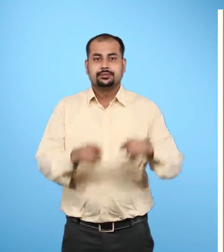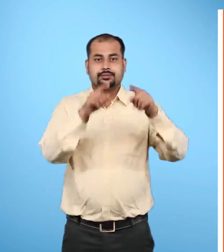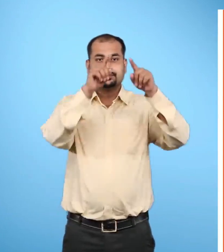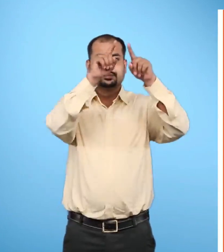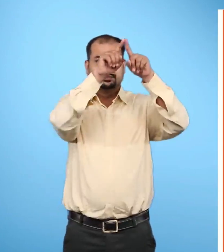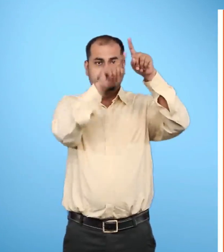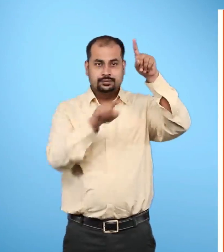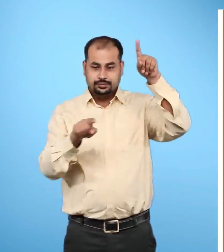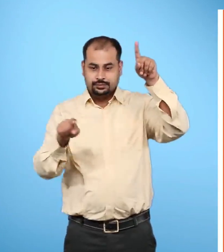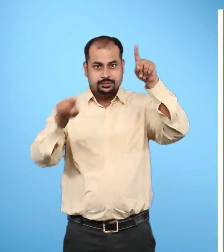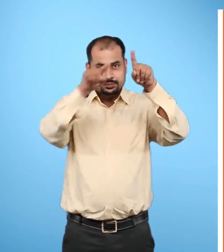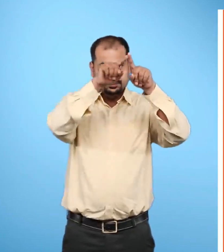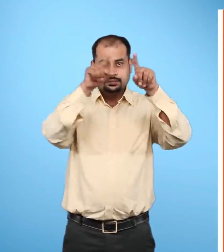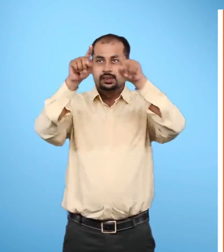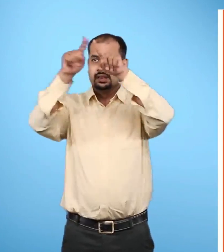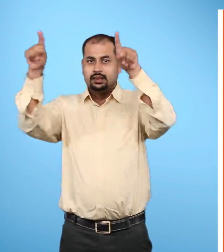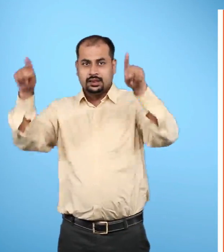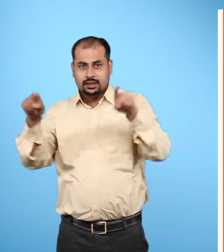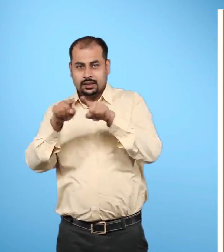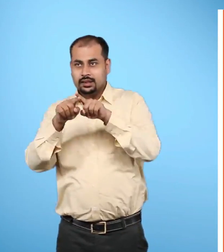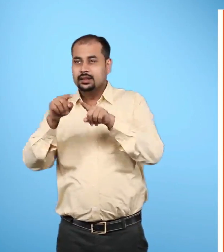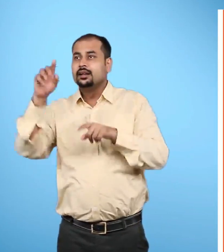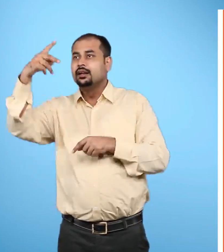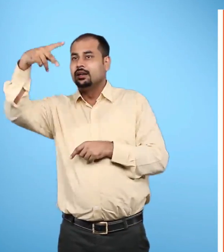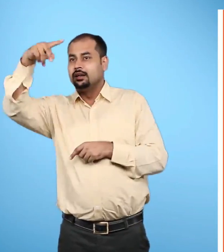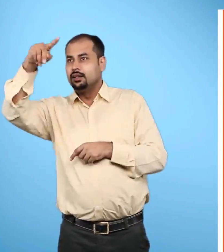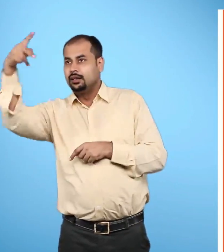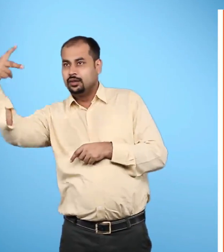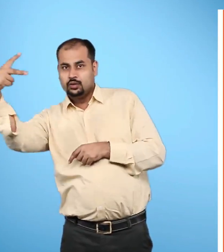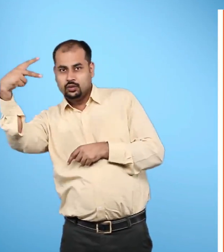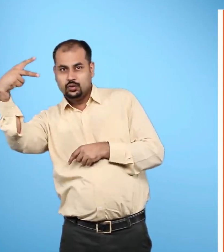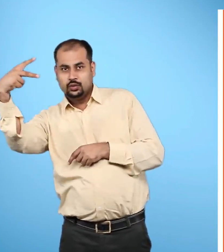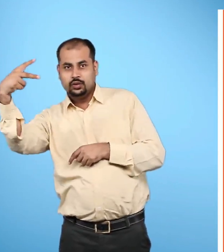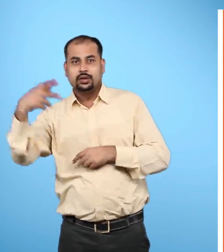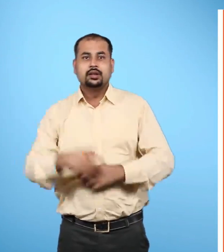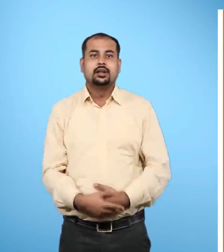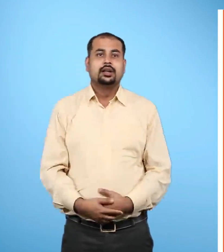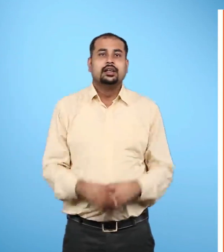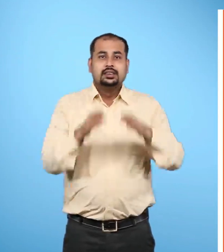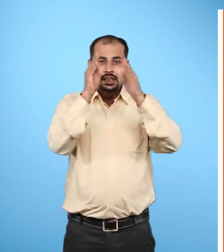Within these grid lines we see a lot of geometrical figures drawn and marked as